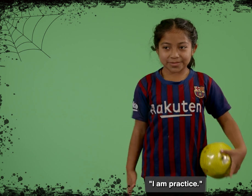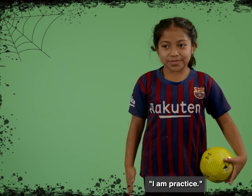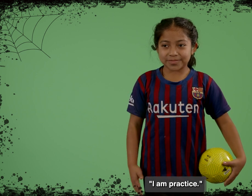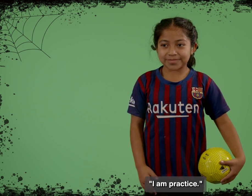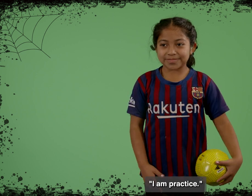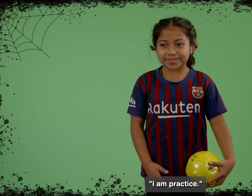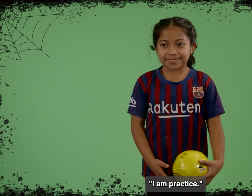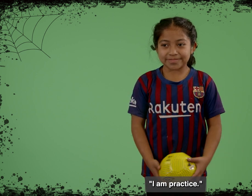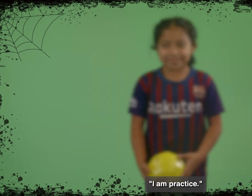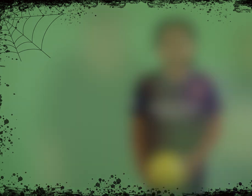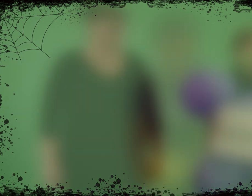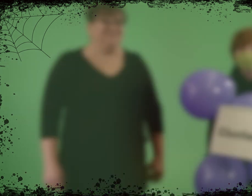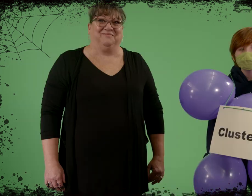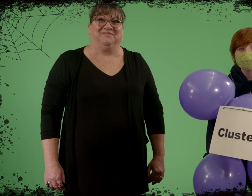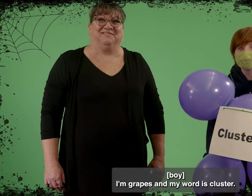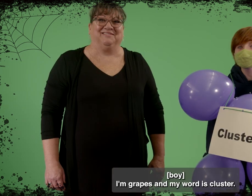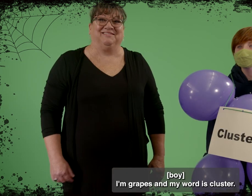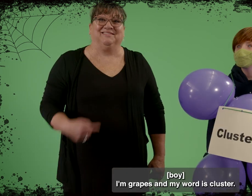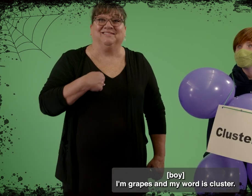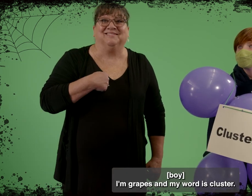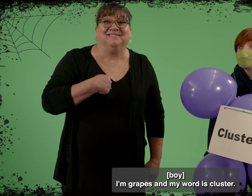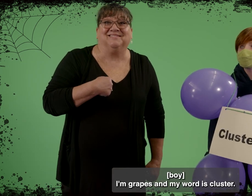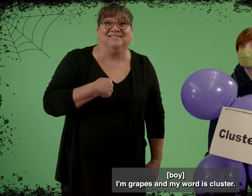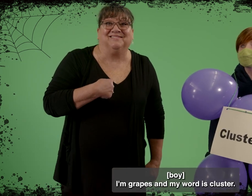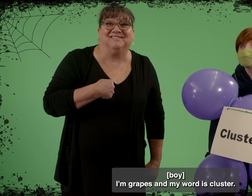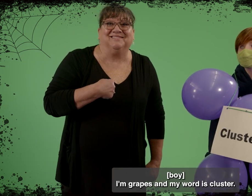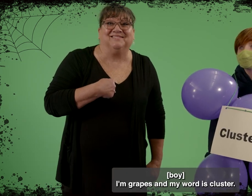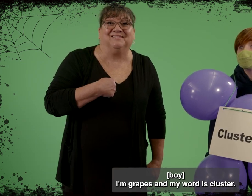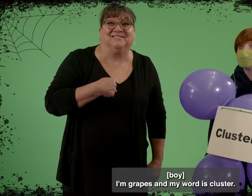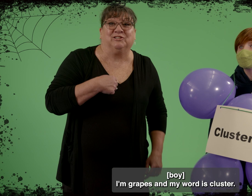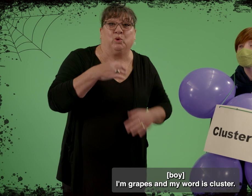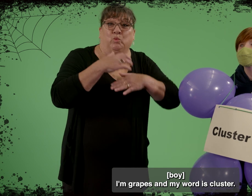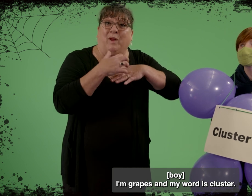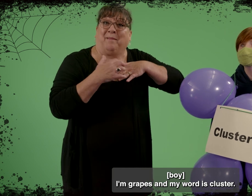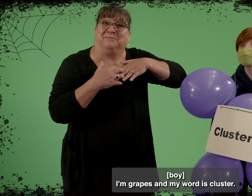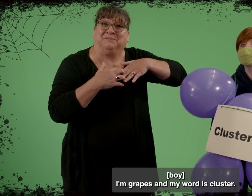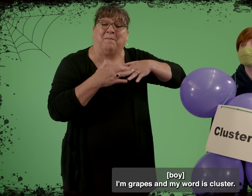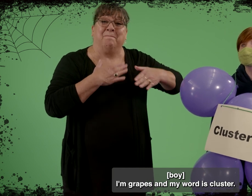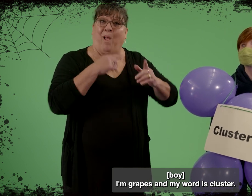am practice. I'm grapes, and my word is clustered.